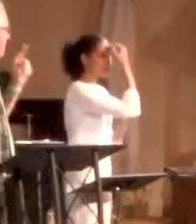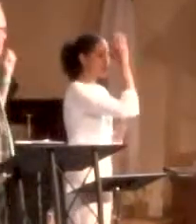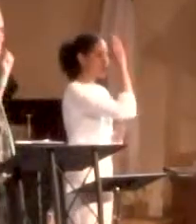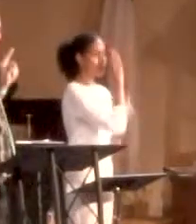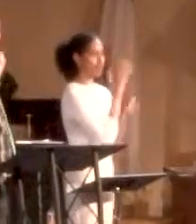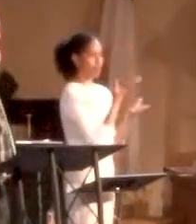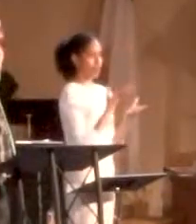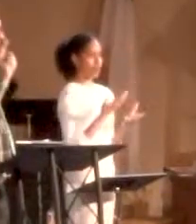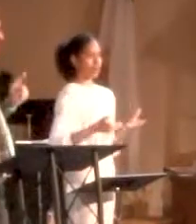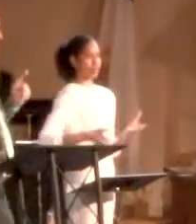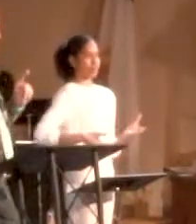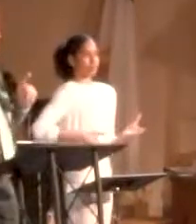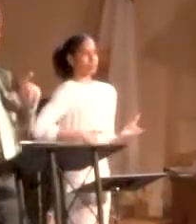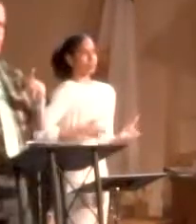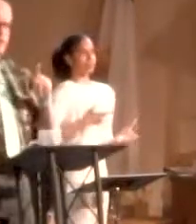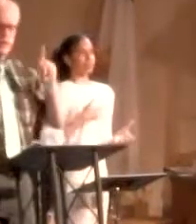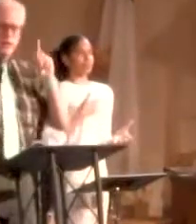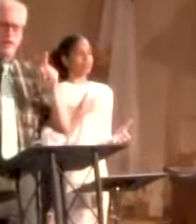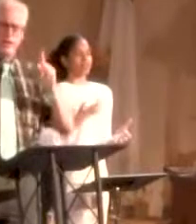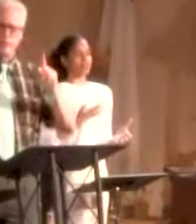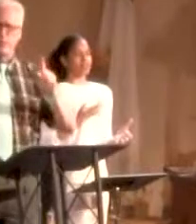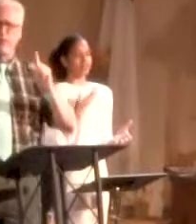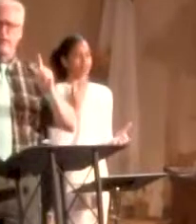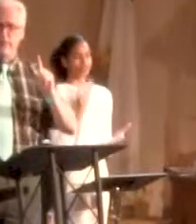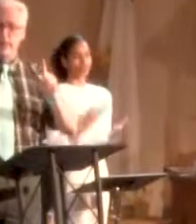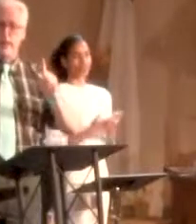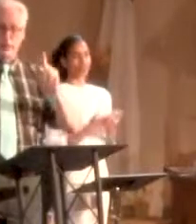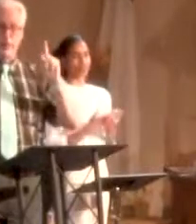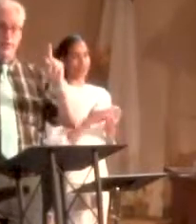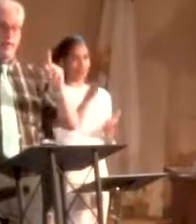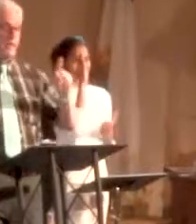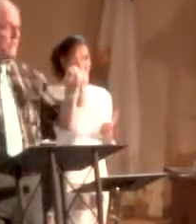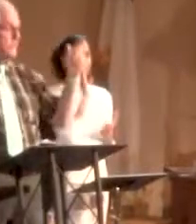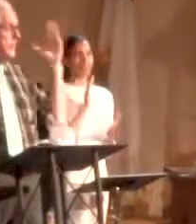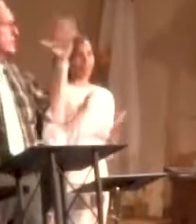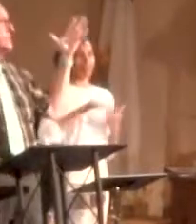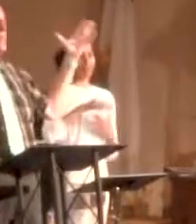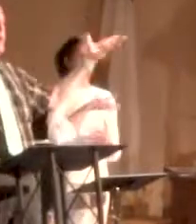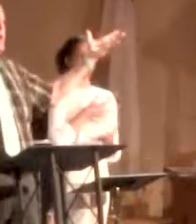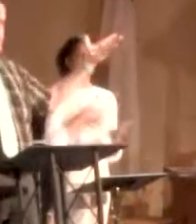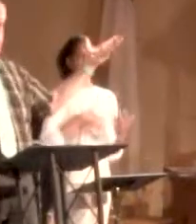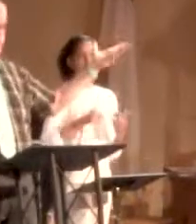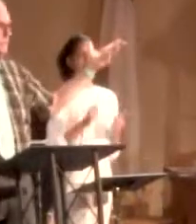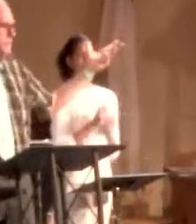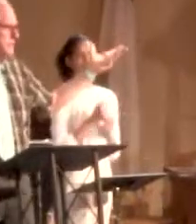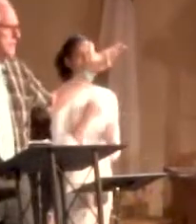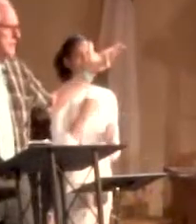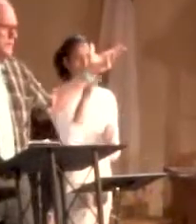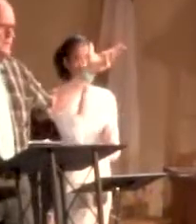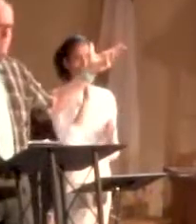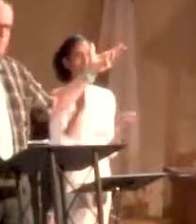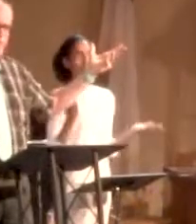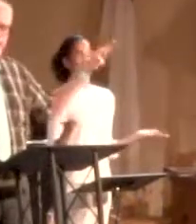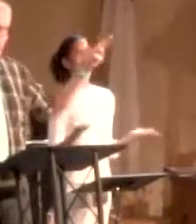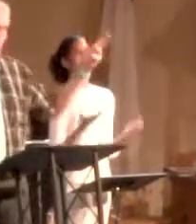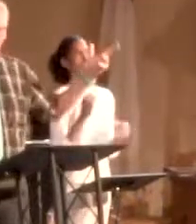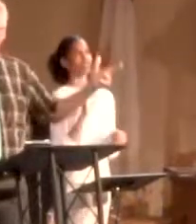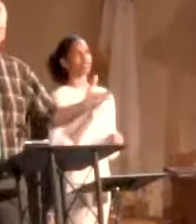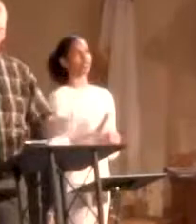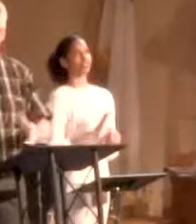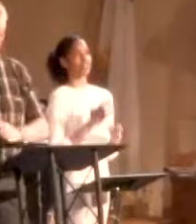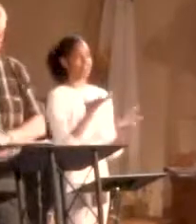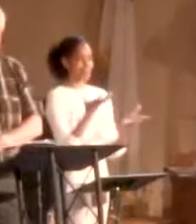gut intuitive sense that God is really there and he's there. That